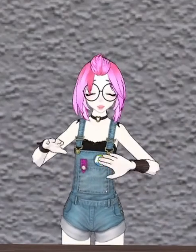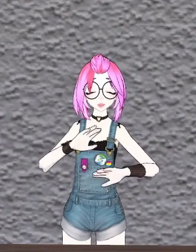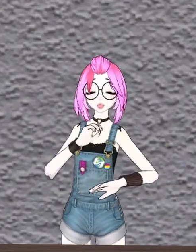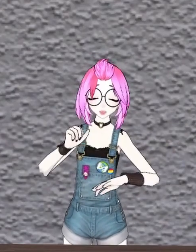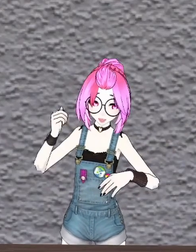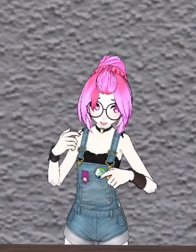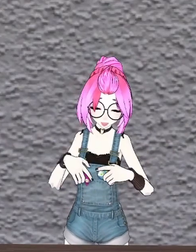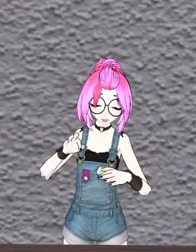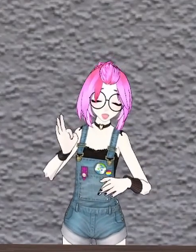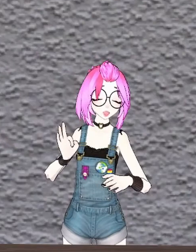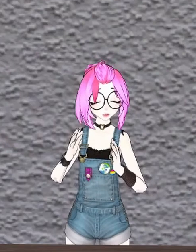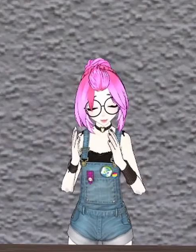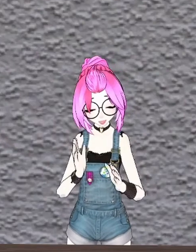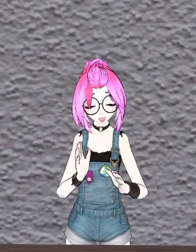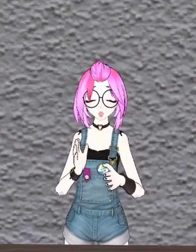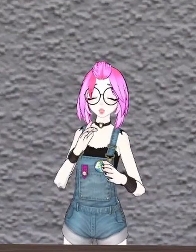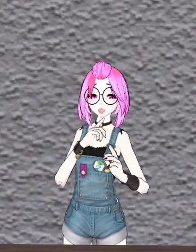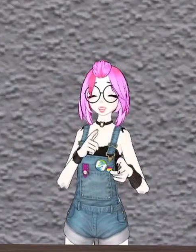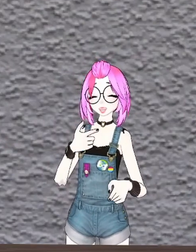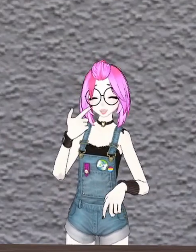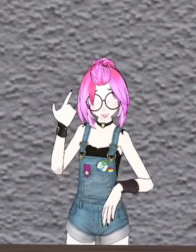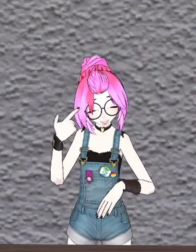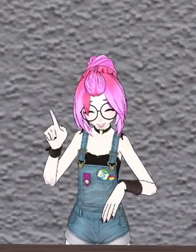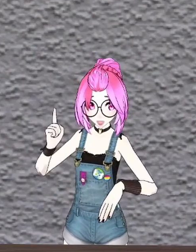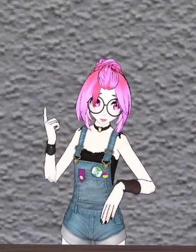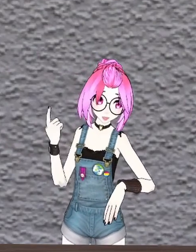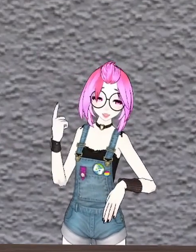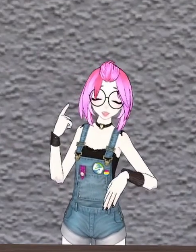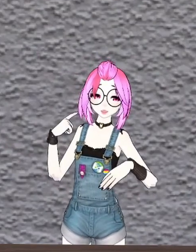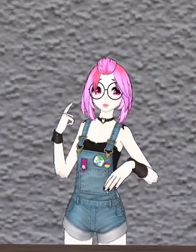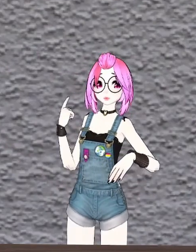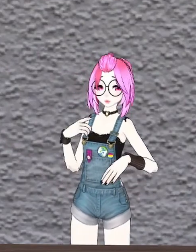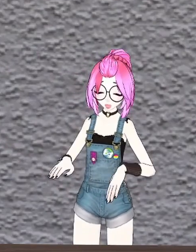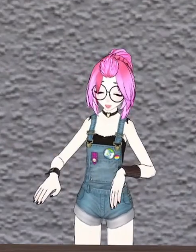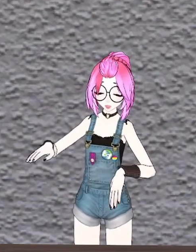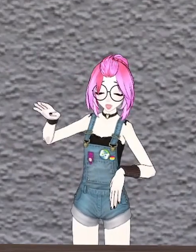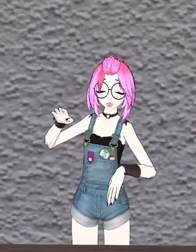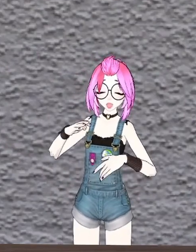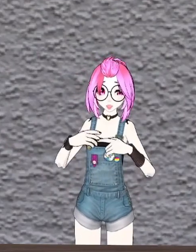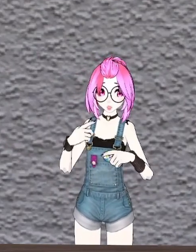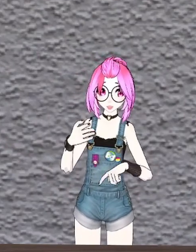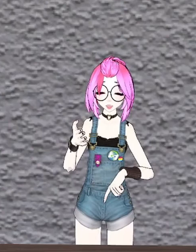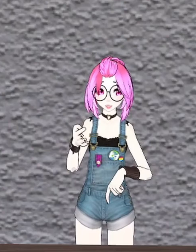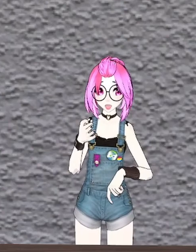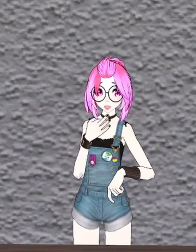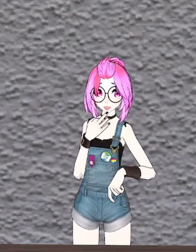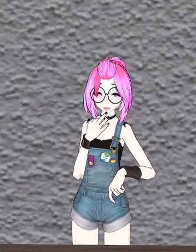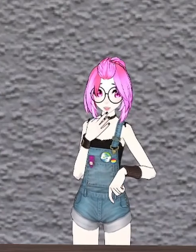and I cannot find a clear answer. For some reason, all my life I have learned the sign as